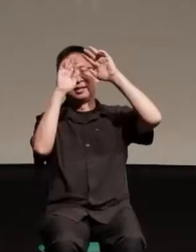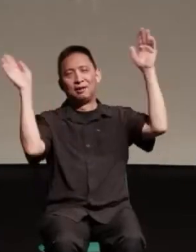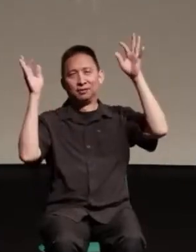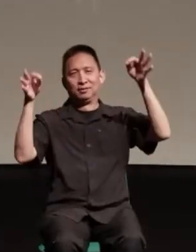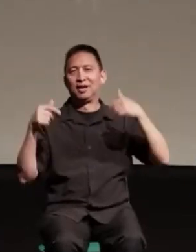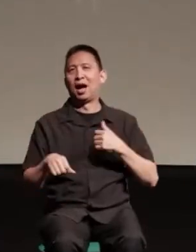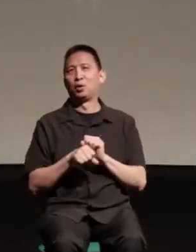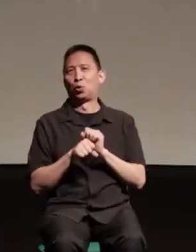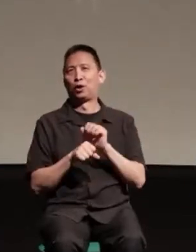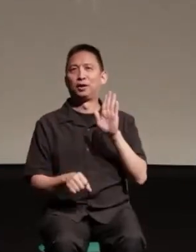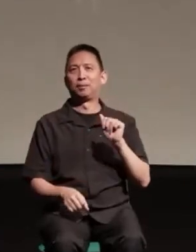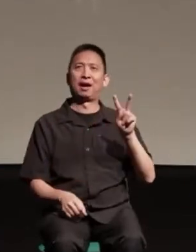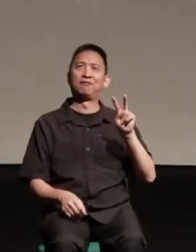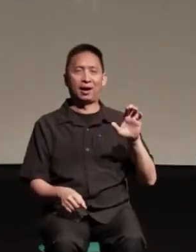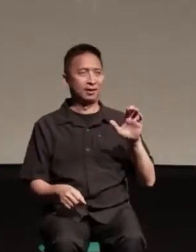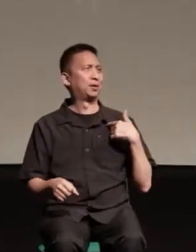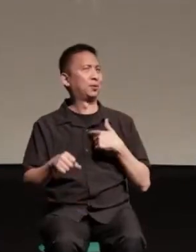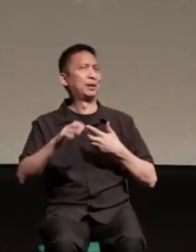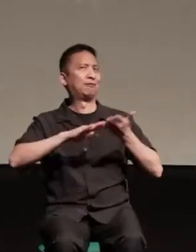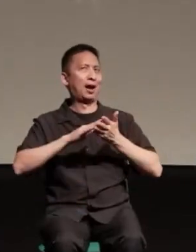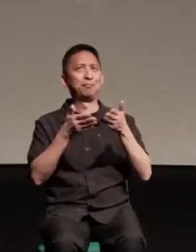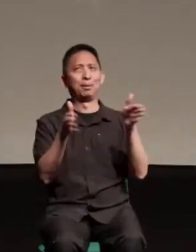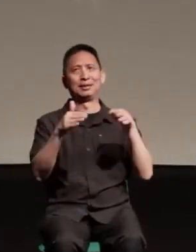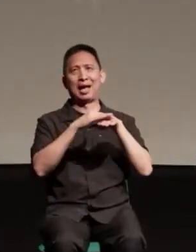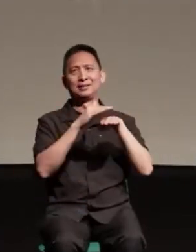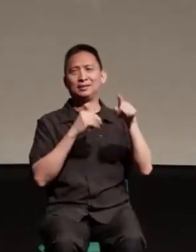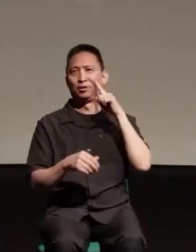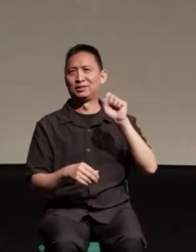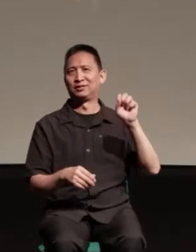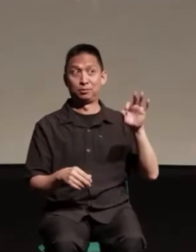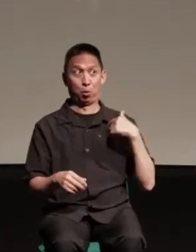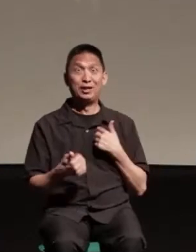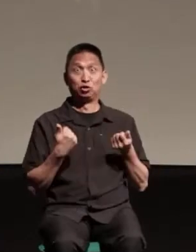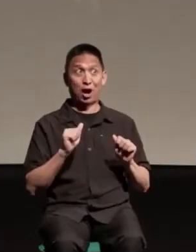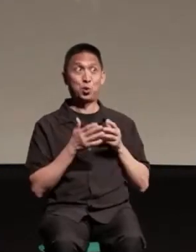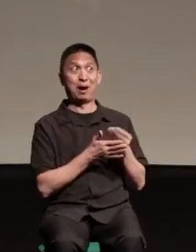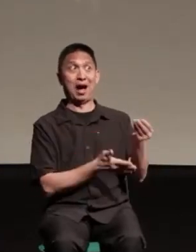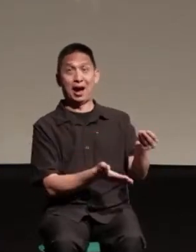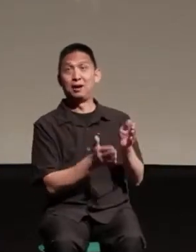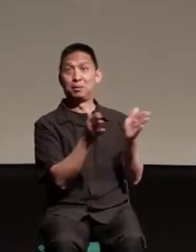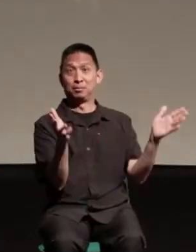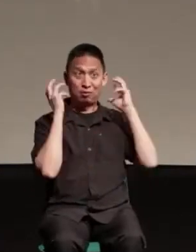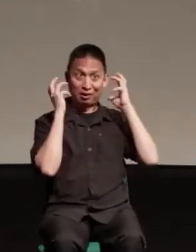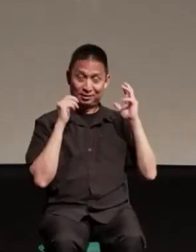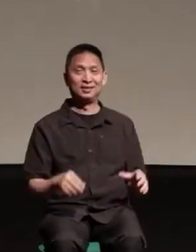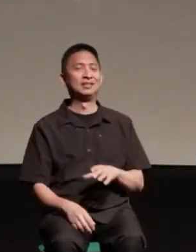Bayback, we ran public access for San Francisco. We actively tried to buy a public television, public radio station,